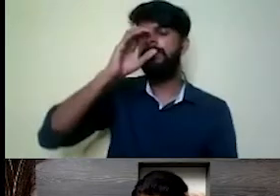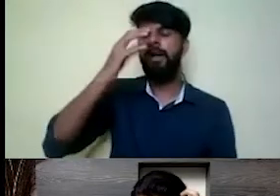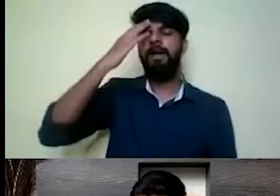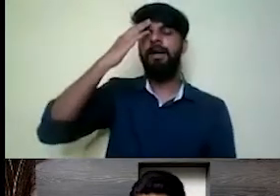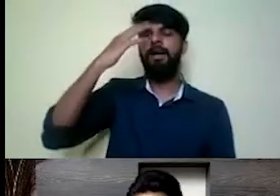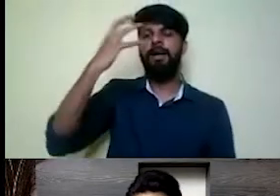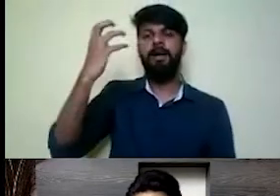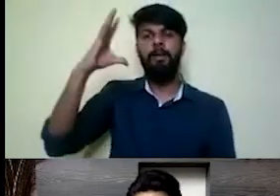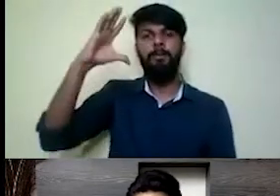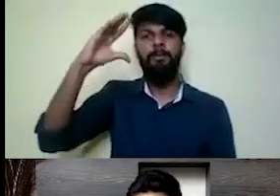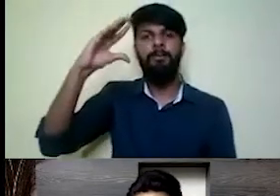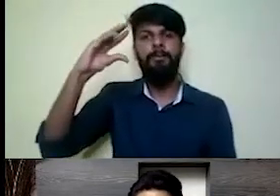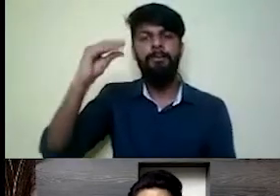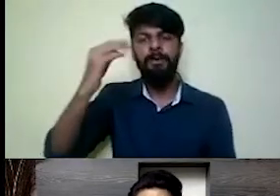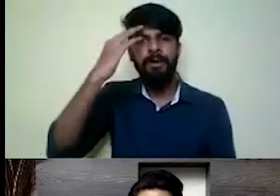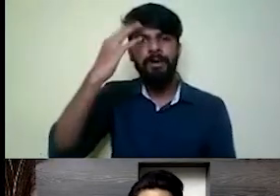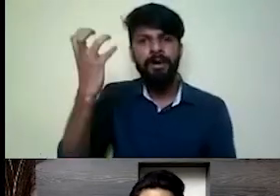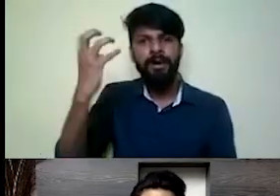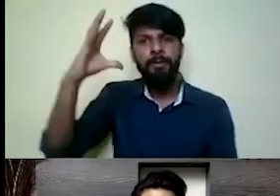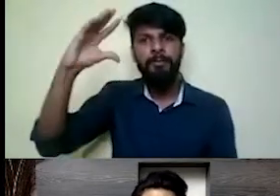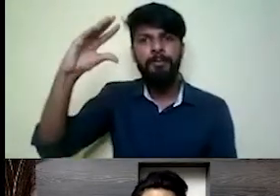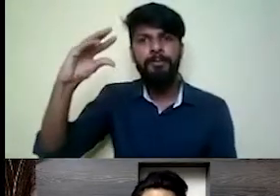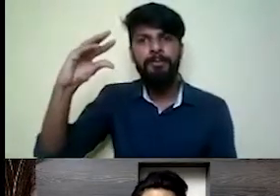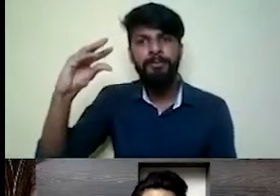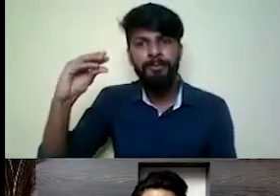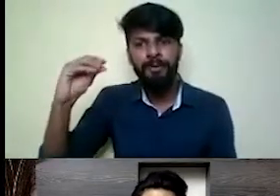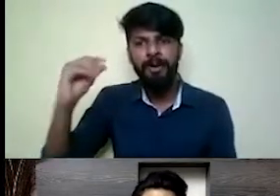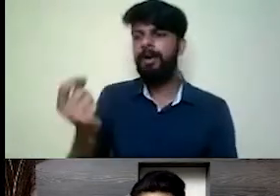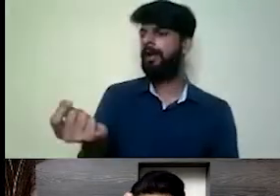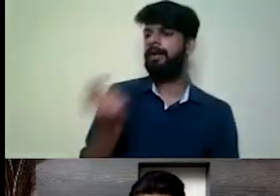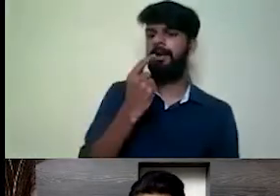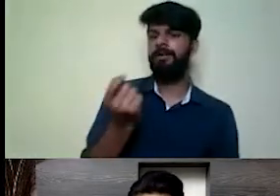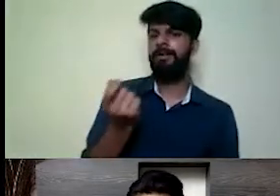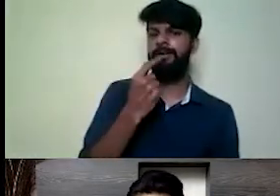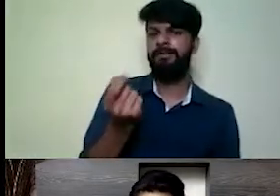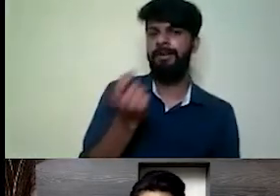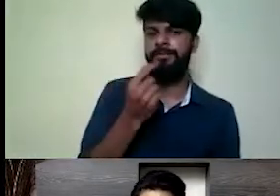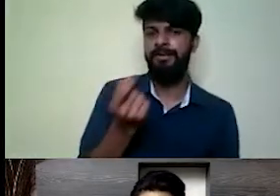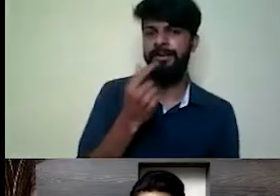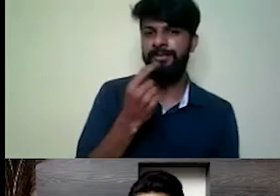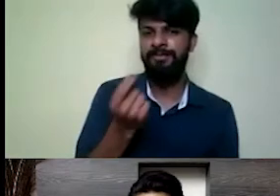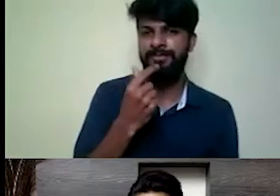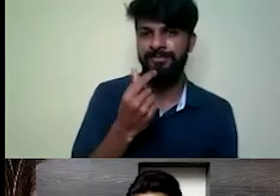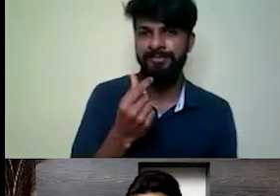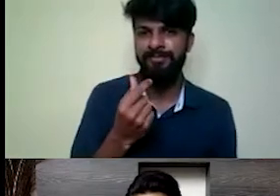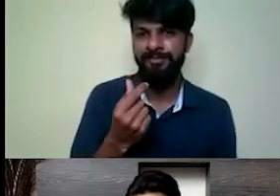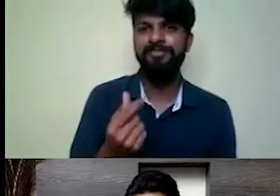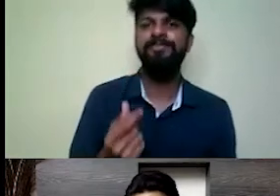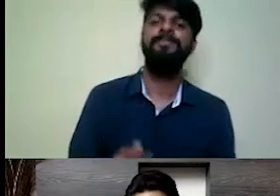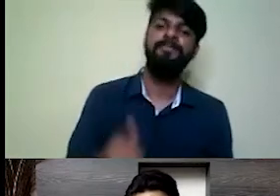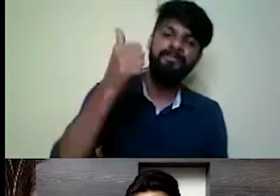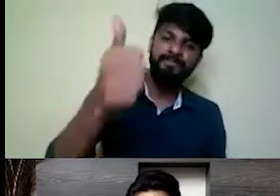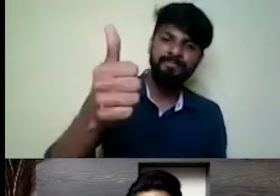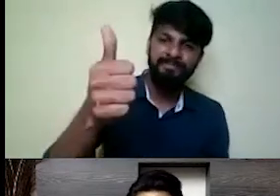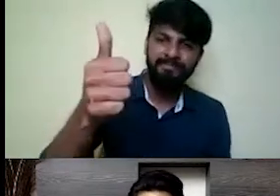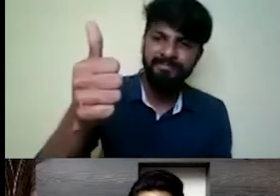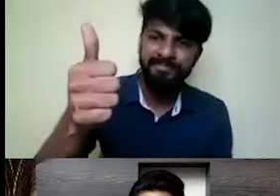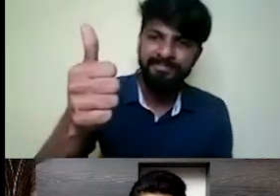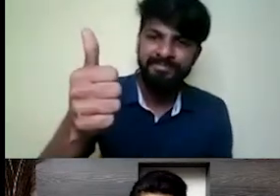Head is paining, you take your medicine, your head will stop paining. Medicine.